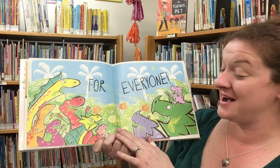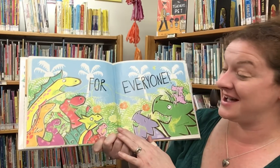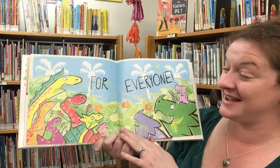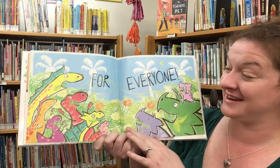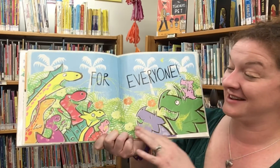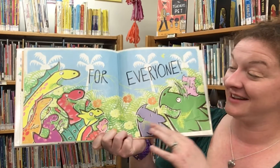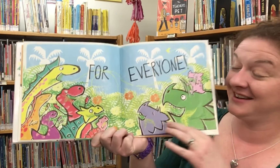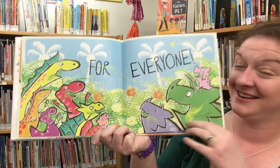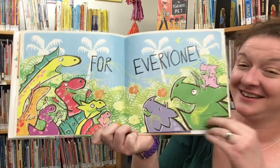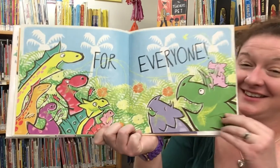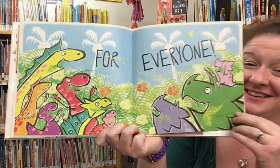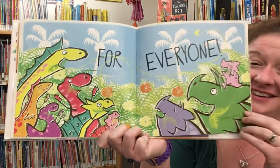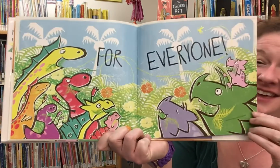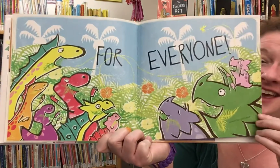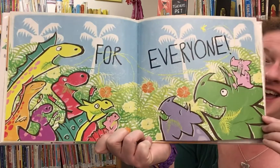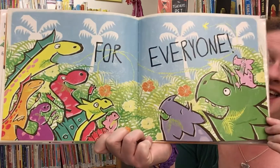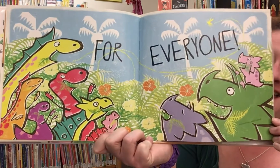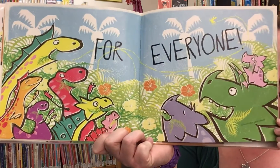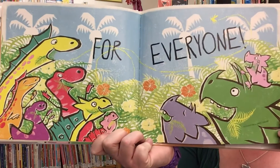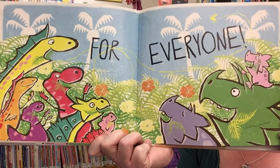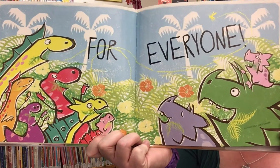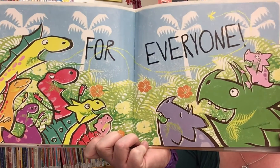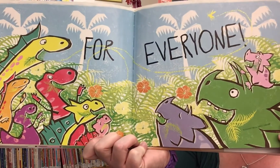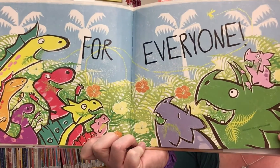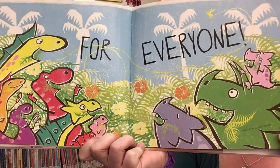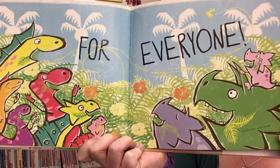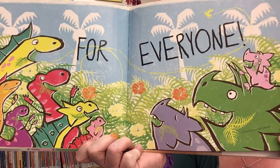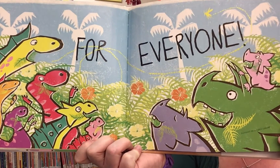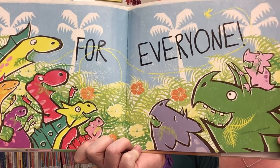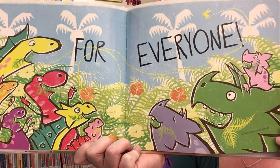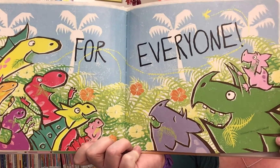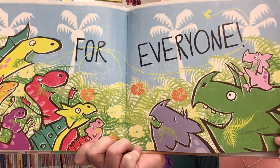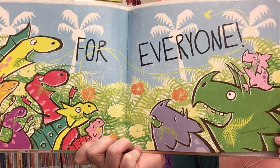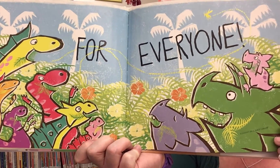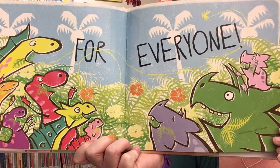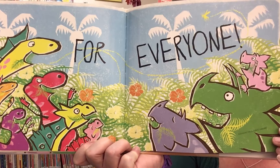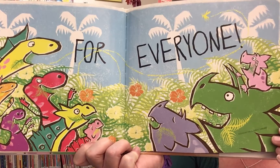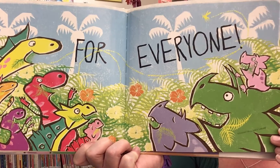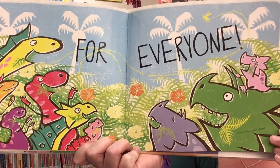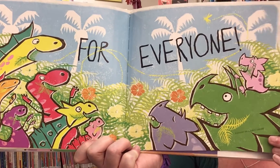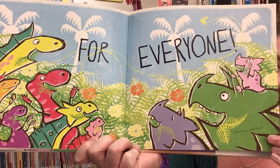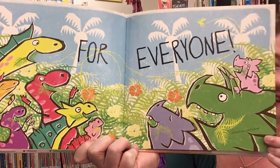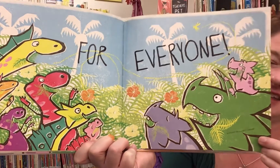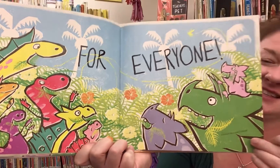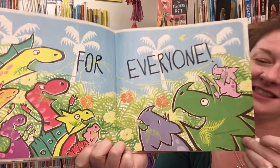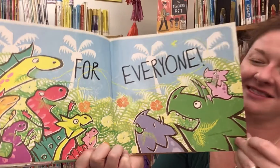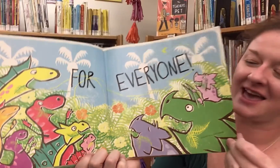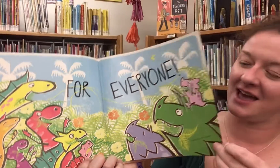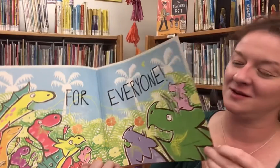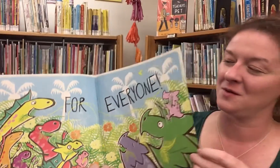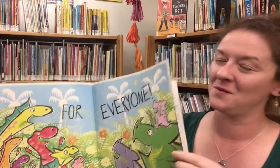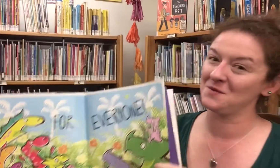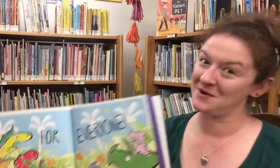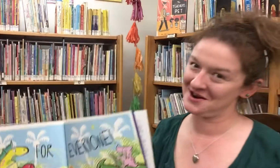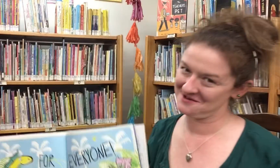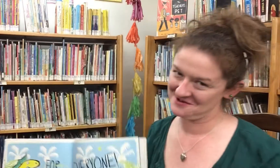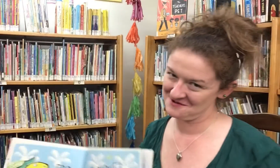everyone. Yay, all the dinosaurs can eat now. Isn't that